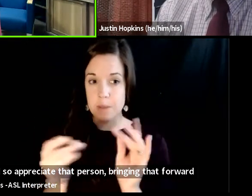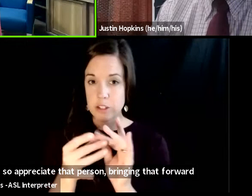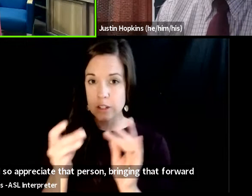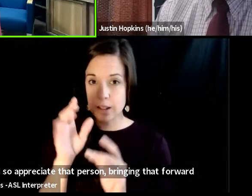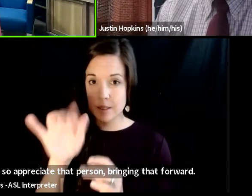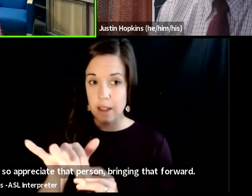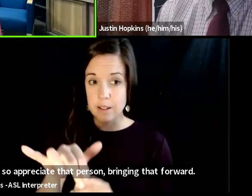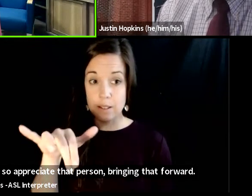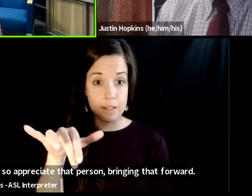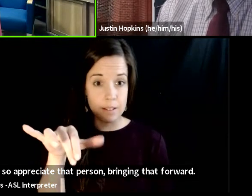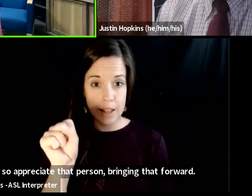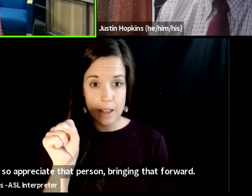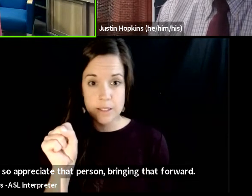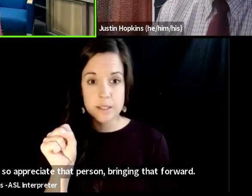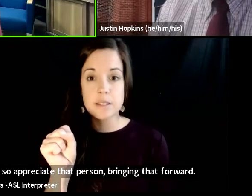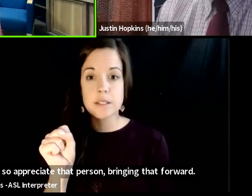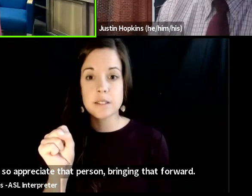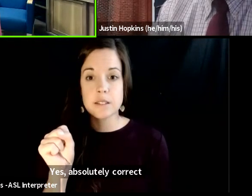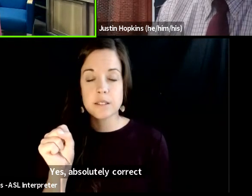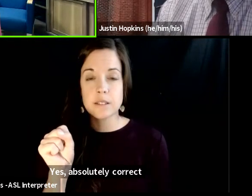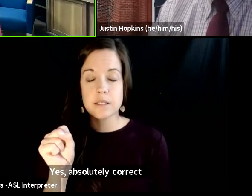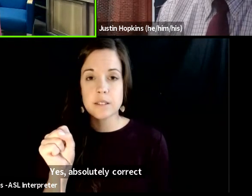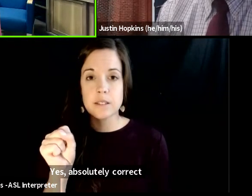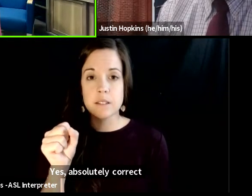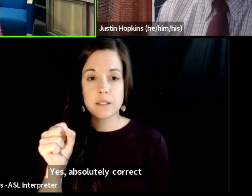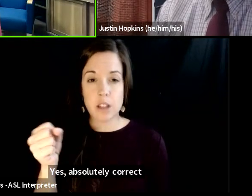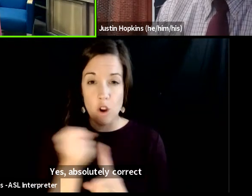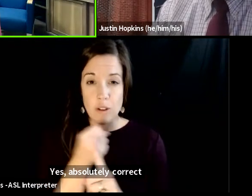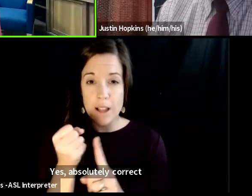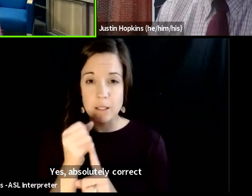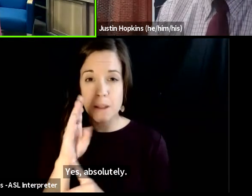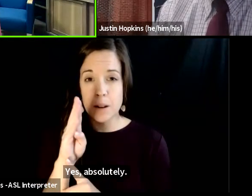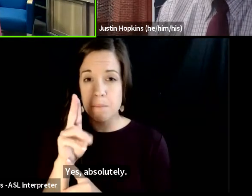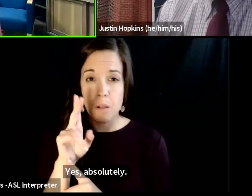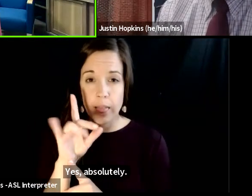Yes, absolutely. Harassment, bullying,